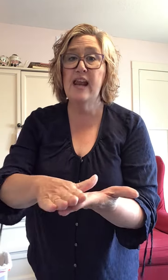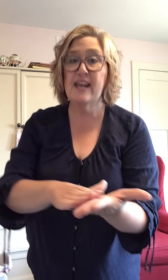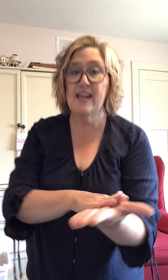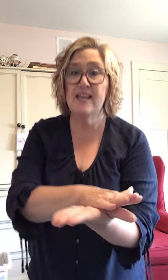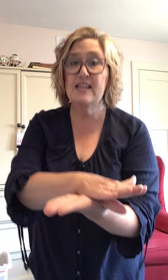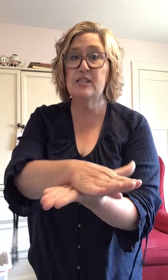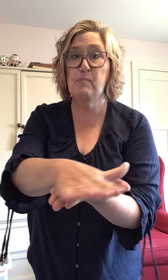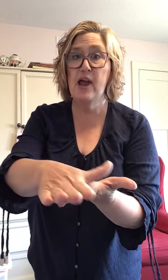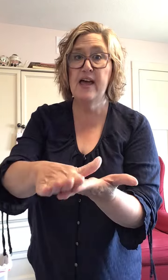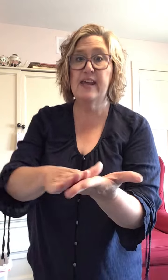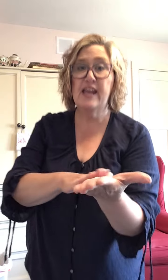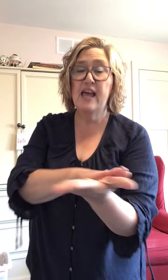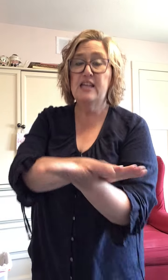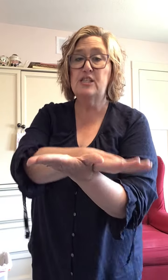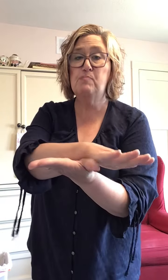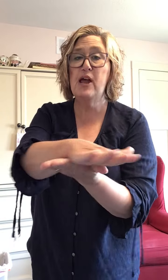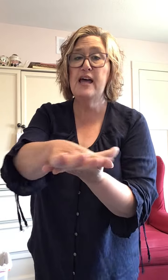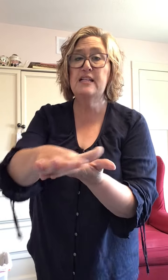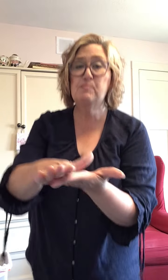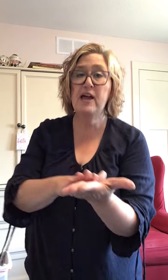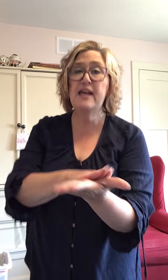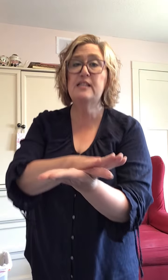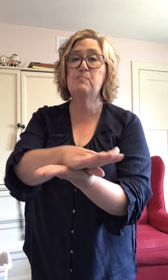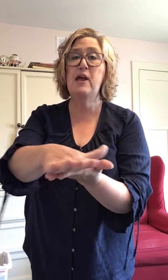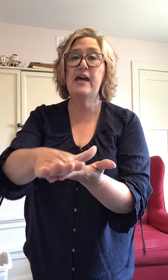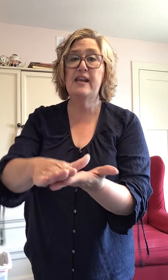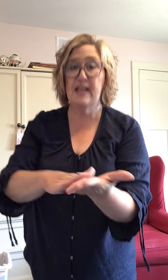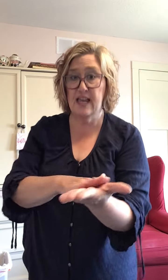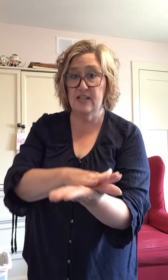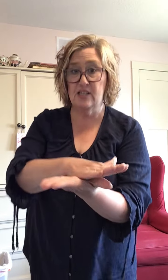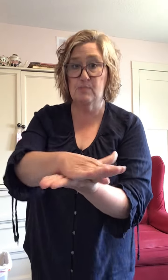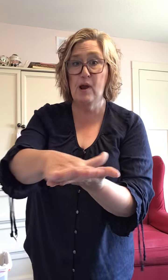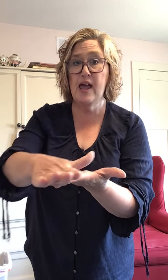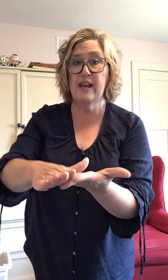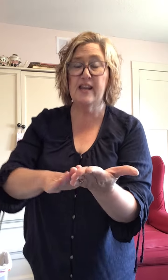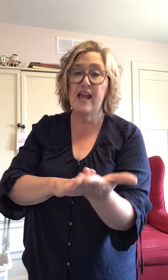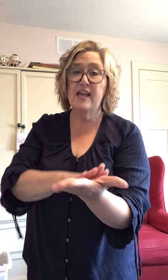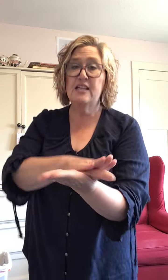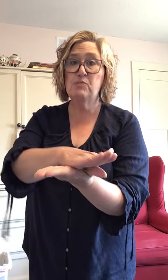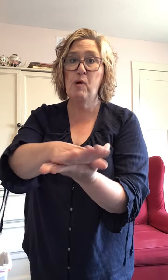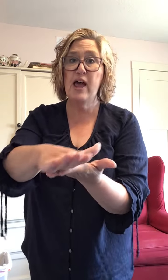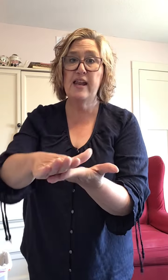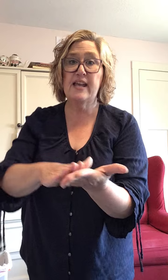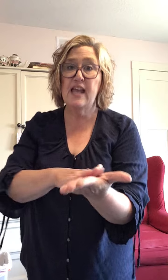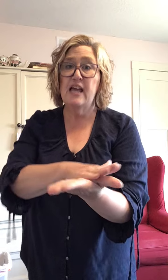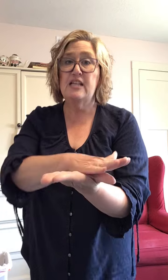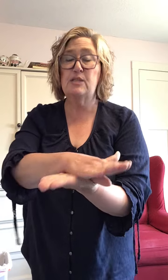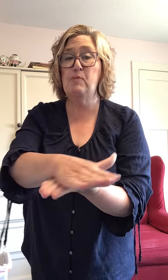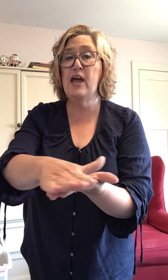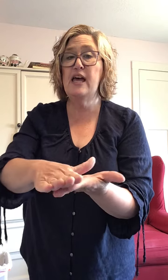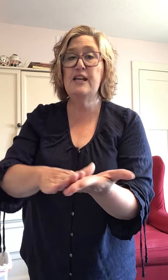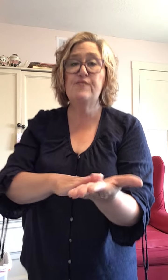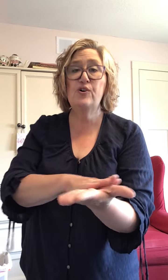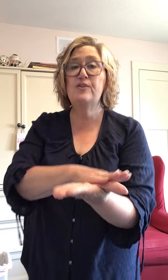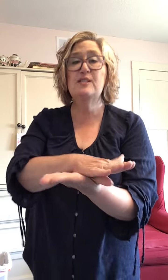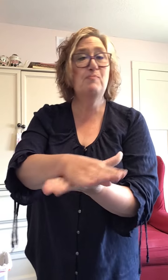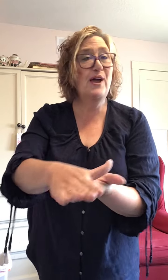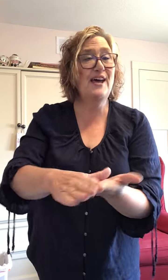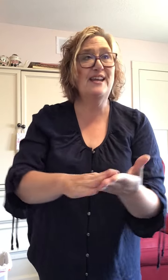it. You spread it, you spread it, spread it, spread it. And you spread it, you spread it. You spread it for you spread it